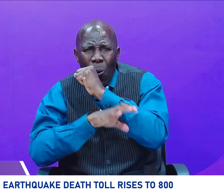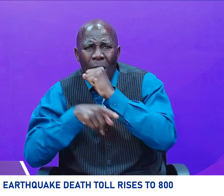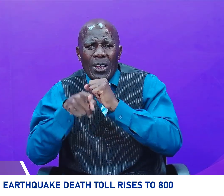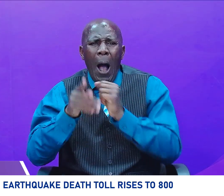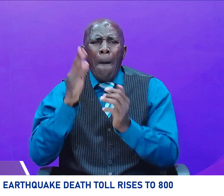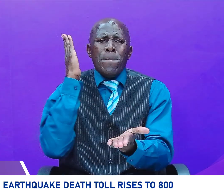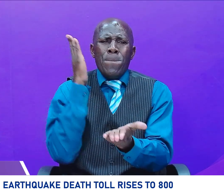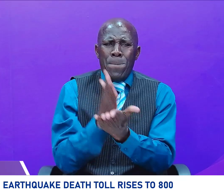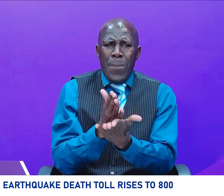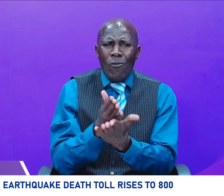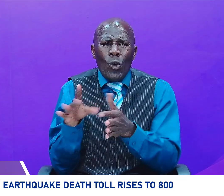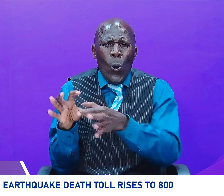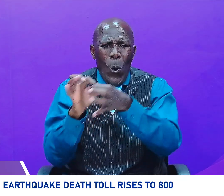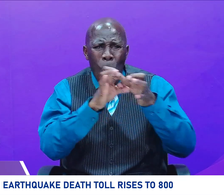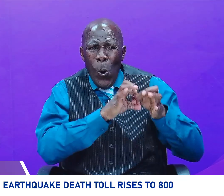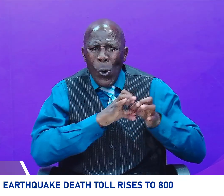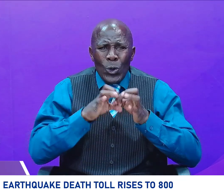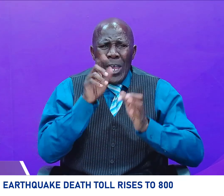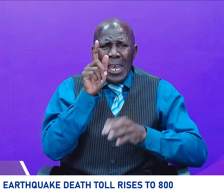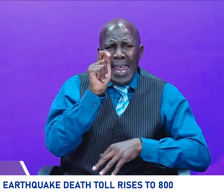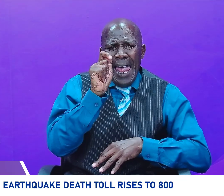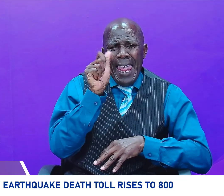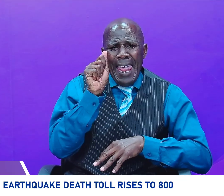province. Taliban spokesperson